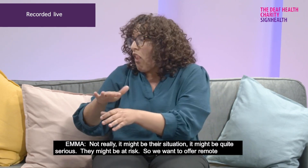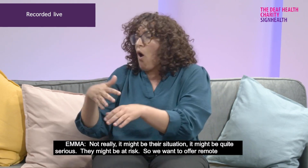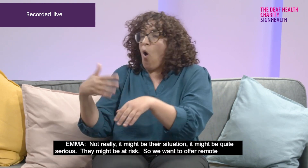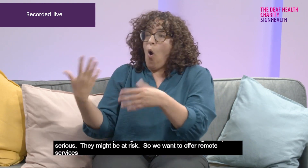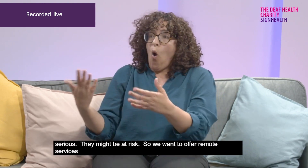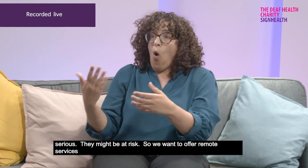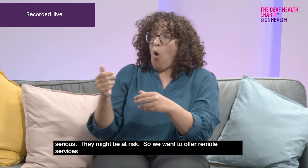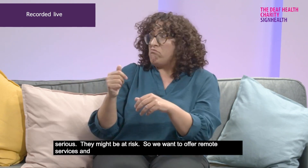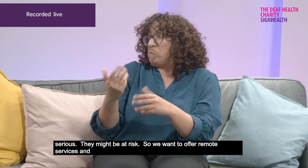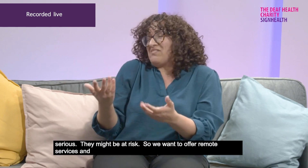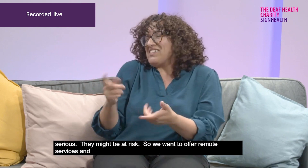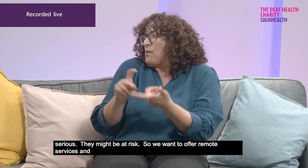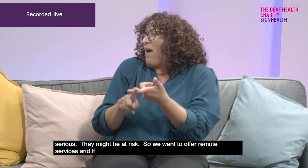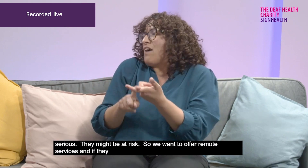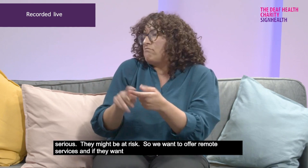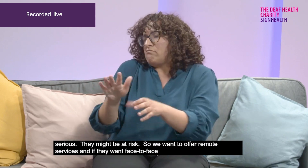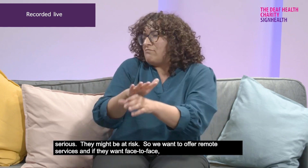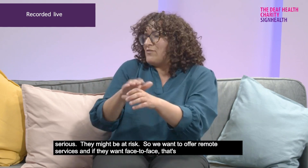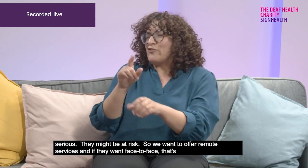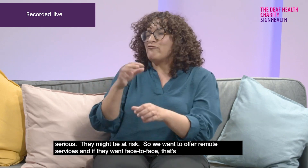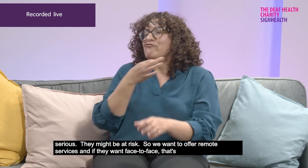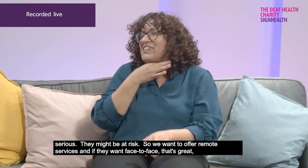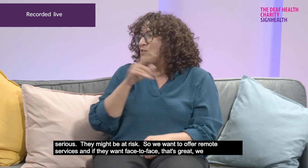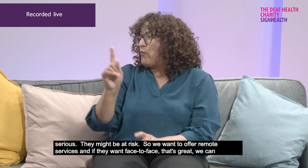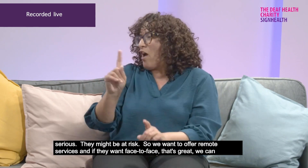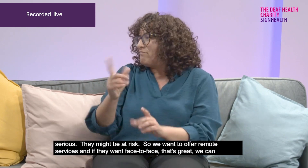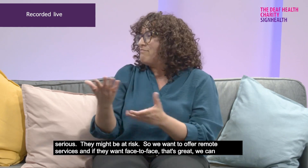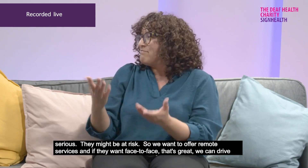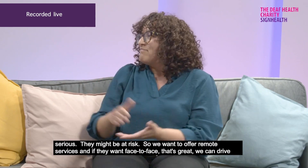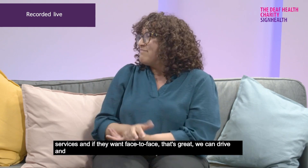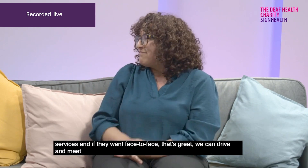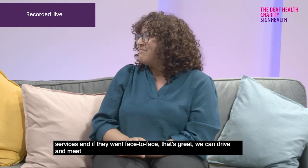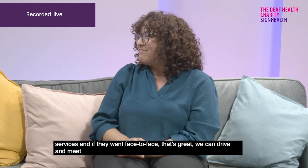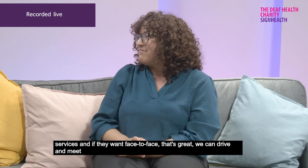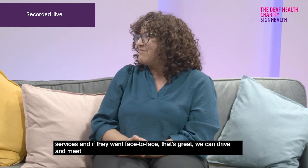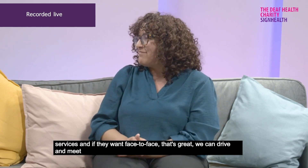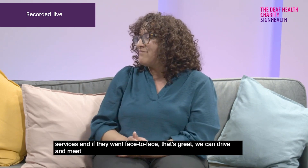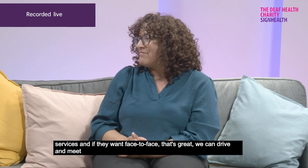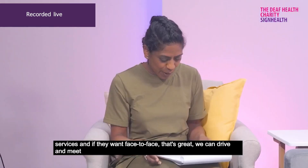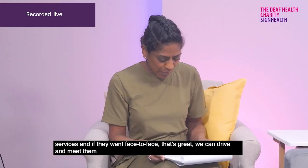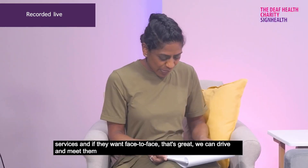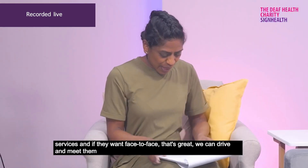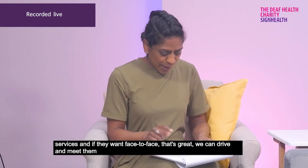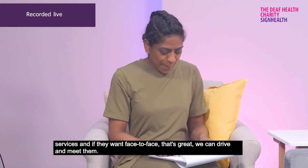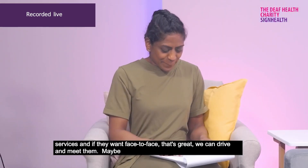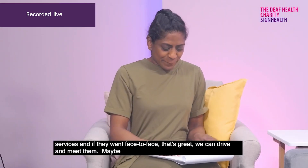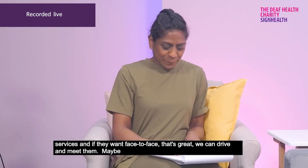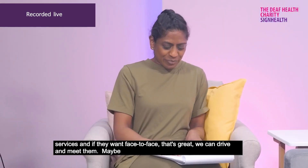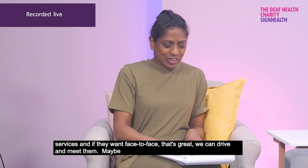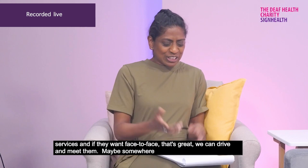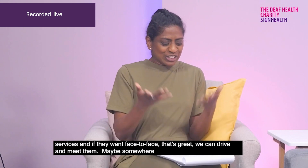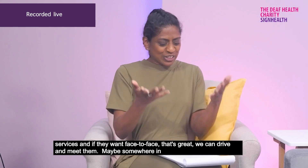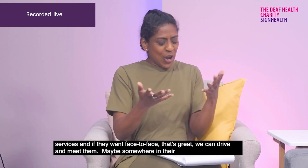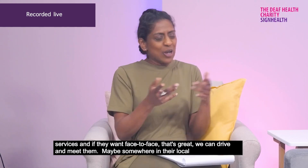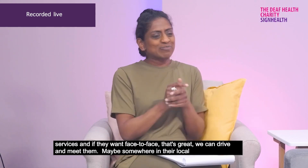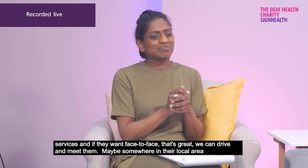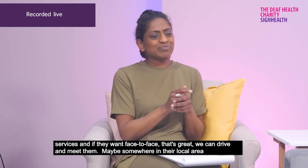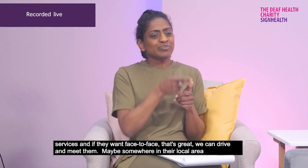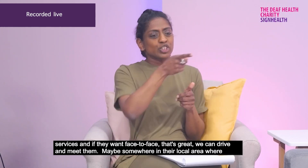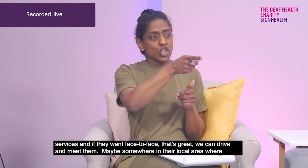services. I mean, if they want face-to-face, that's great. We can drive and meet them. Maybe somewhere, within their local area